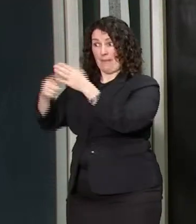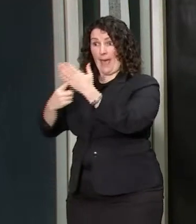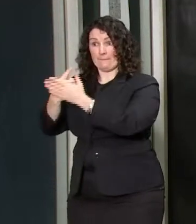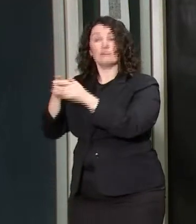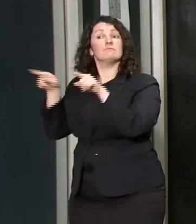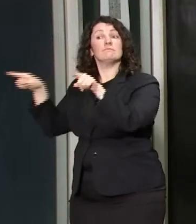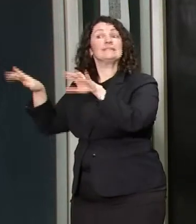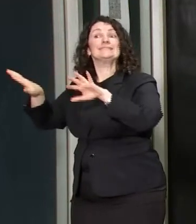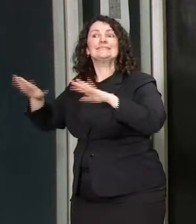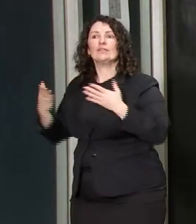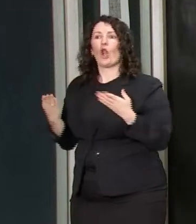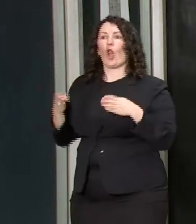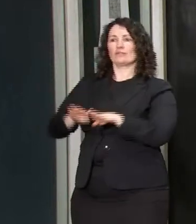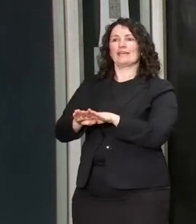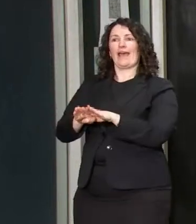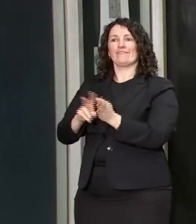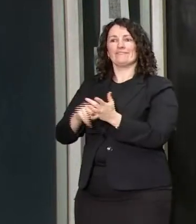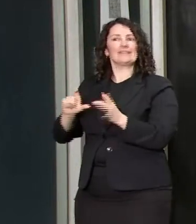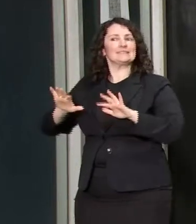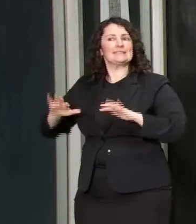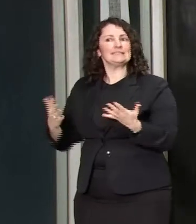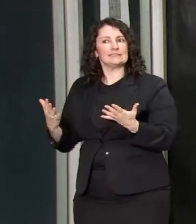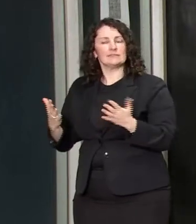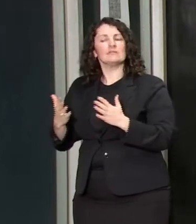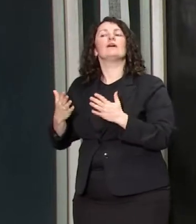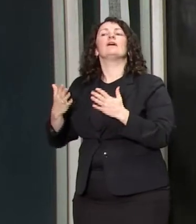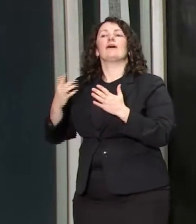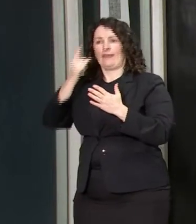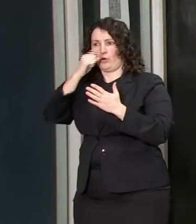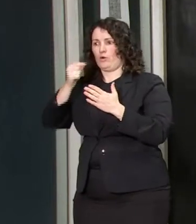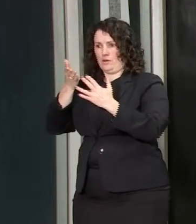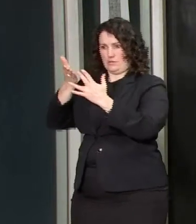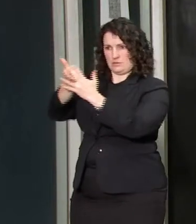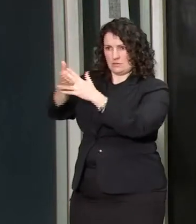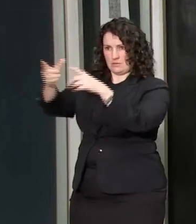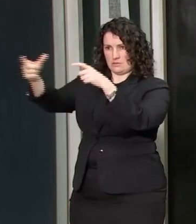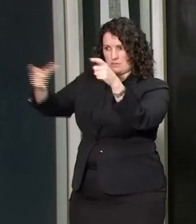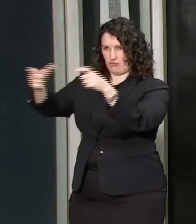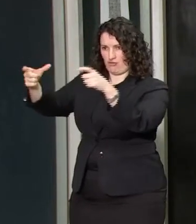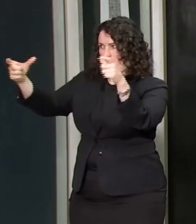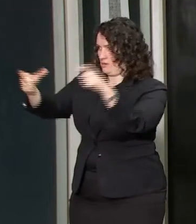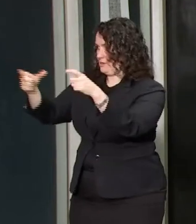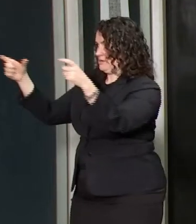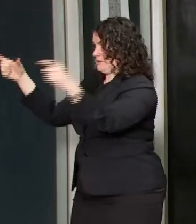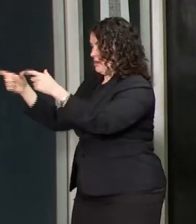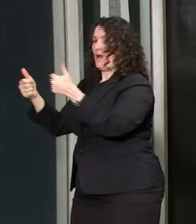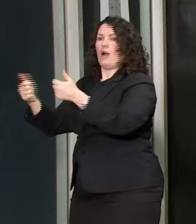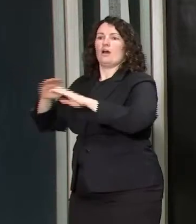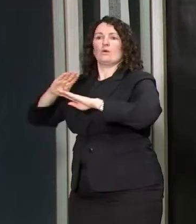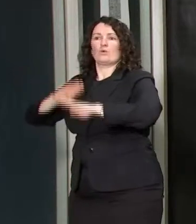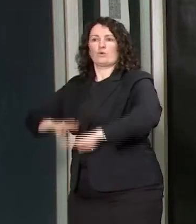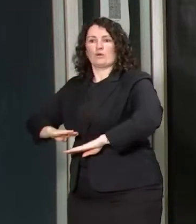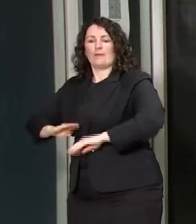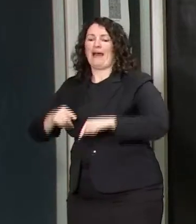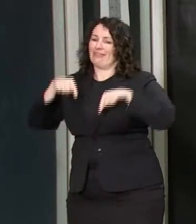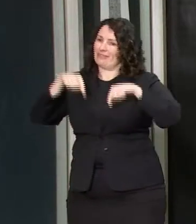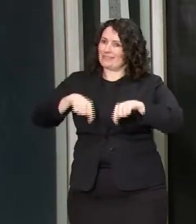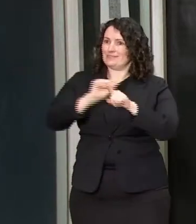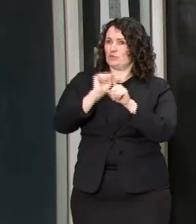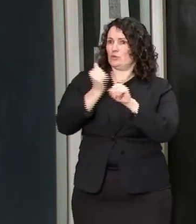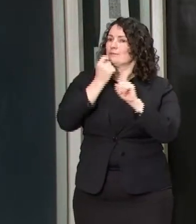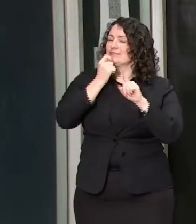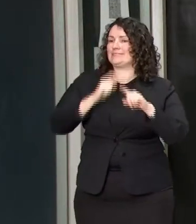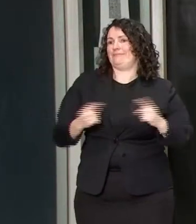the generations of transmission, the large number of exposure sites, the thousands of primary close contacts, we had